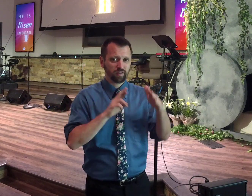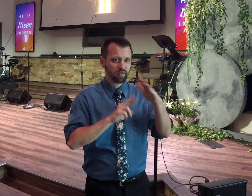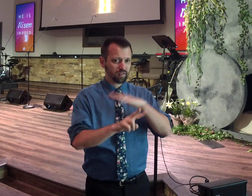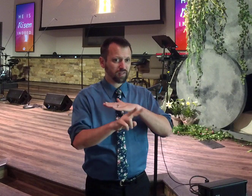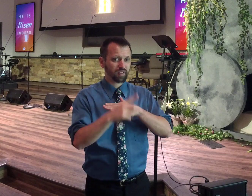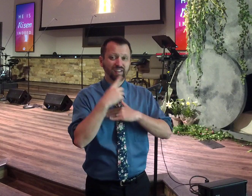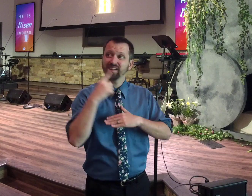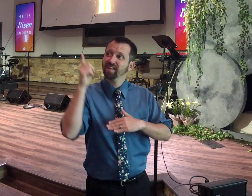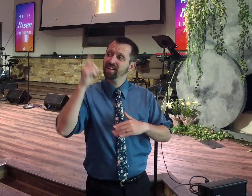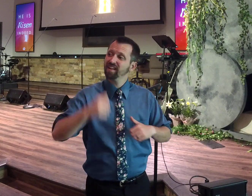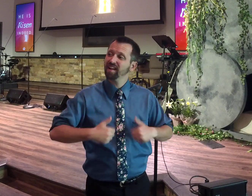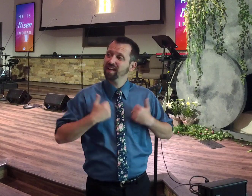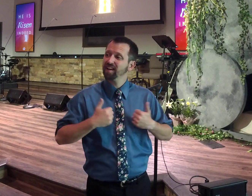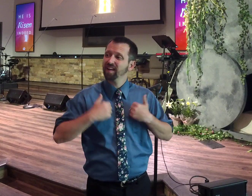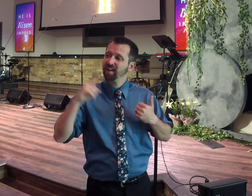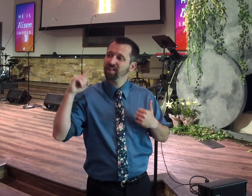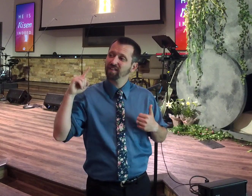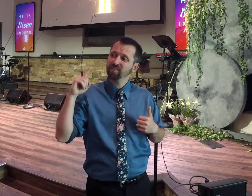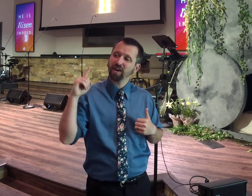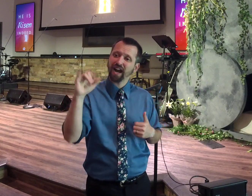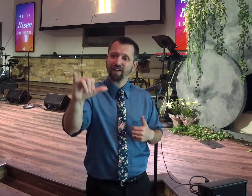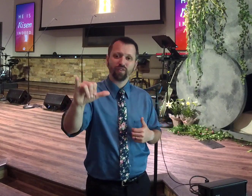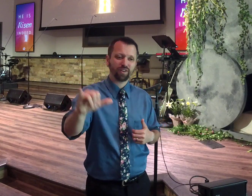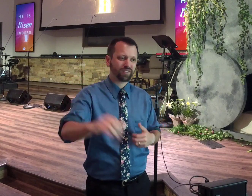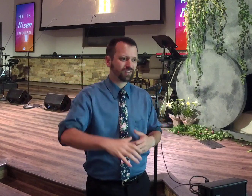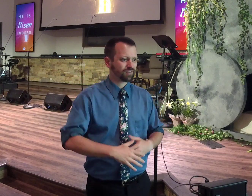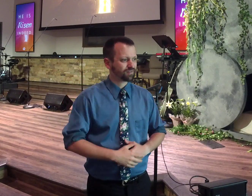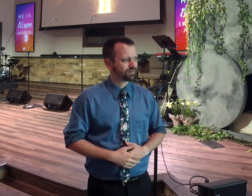is alive forevermore.